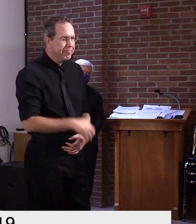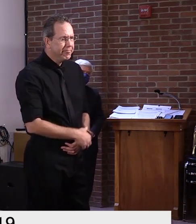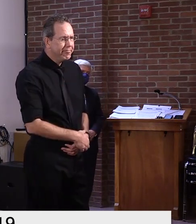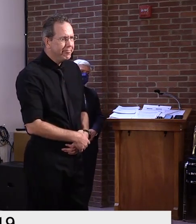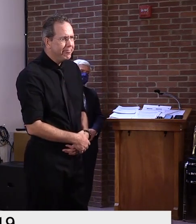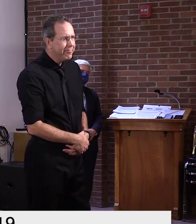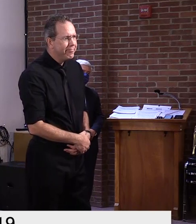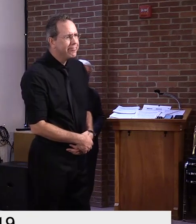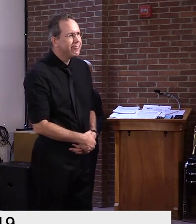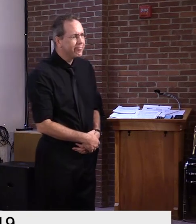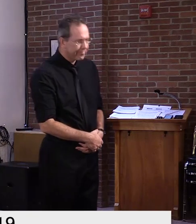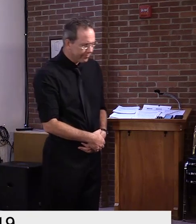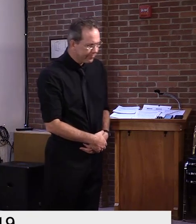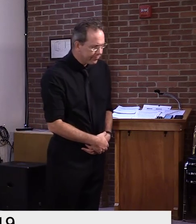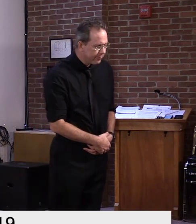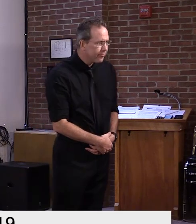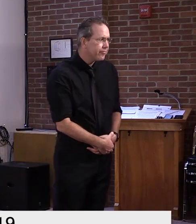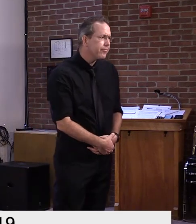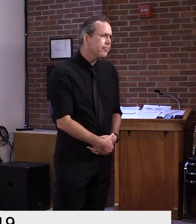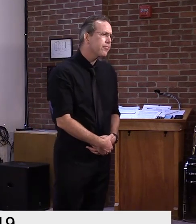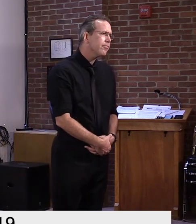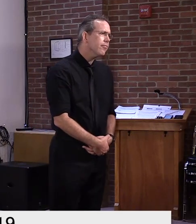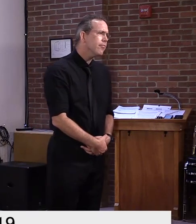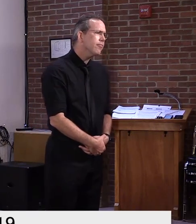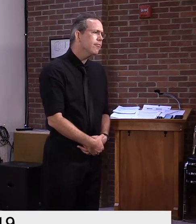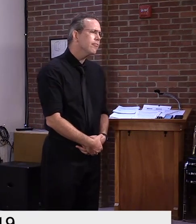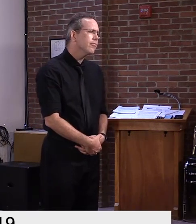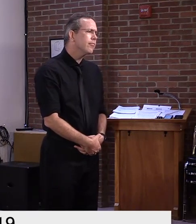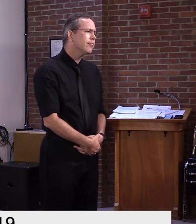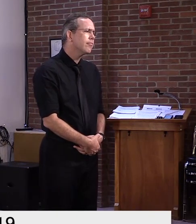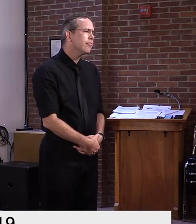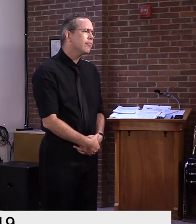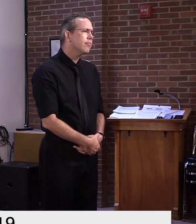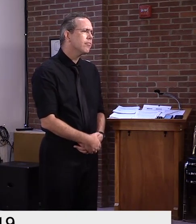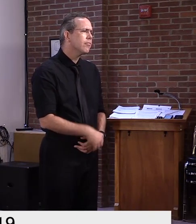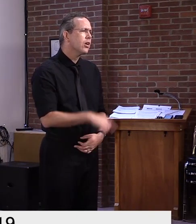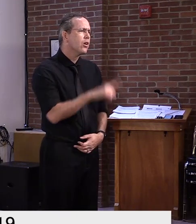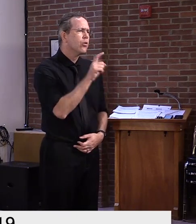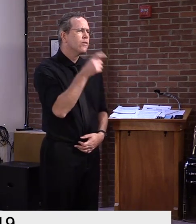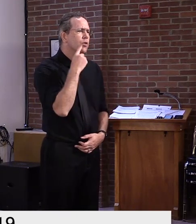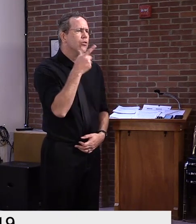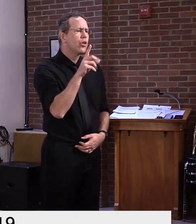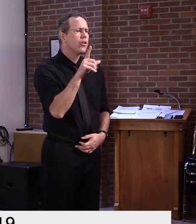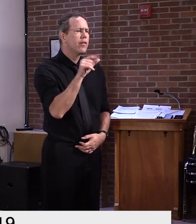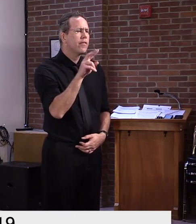Great, thanks. Quick one for the doctor and then for the governor, if I may.